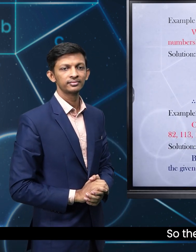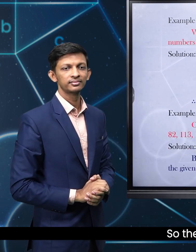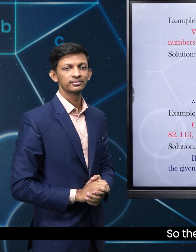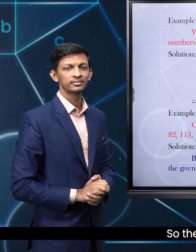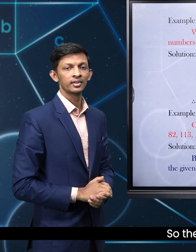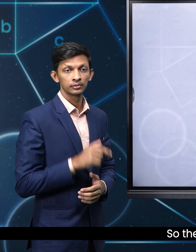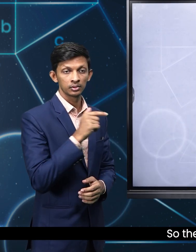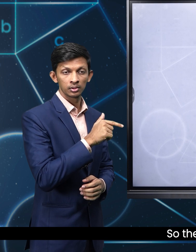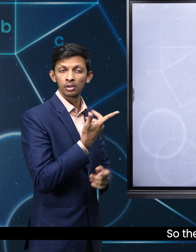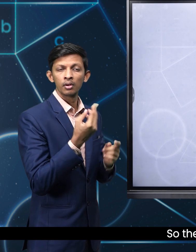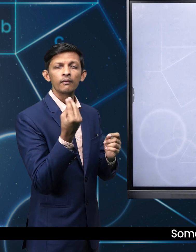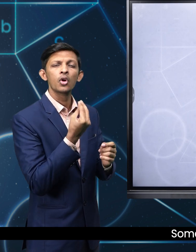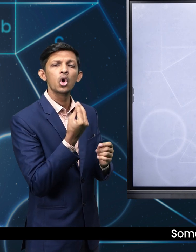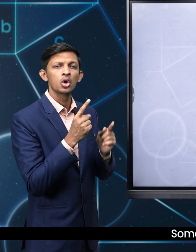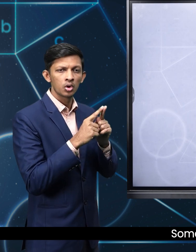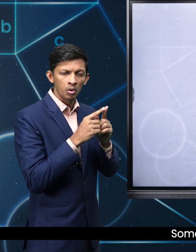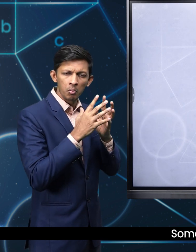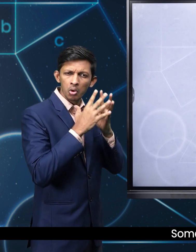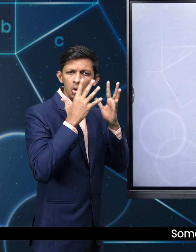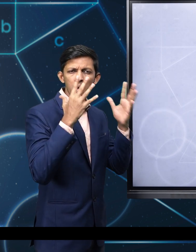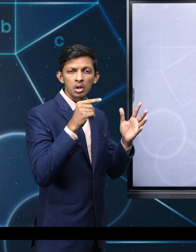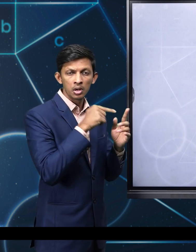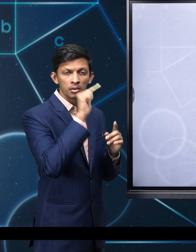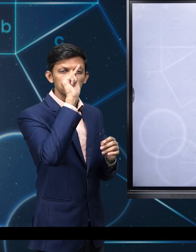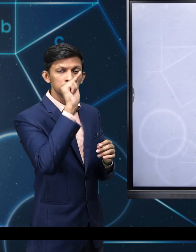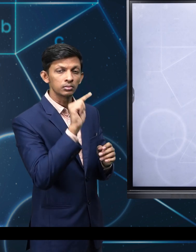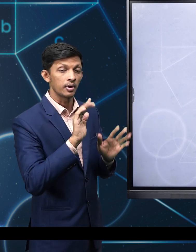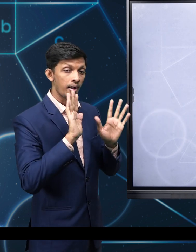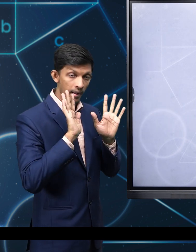squares. Some more special properties of square numbers.